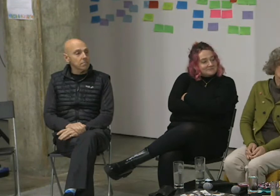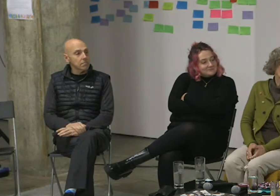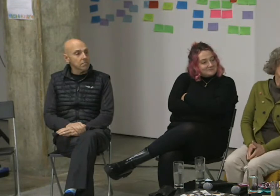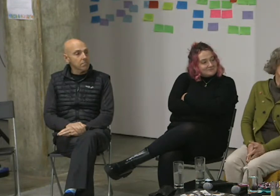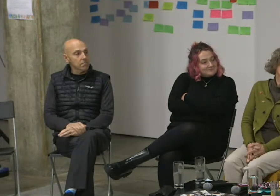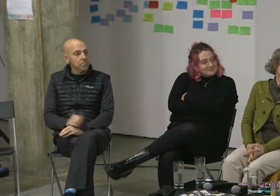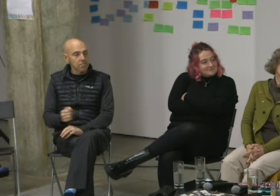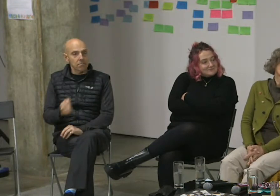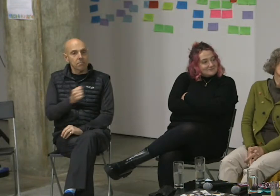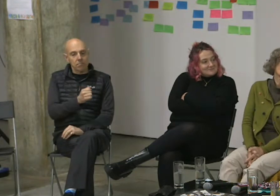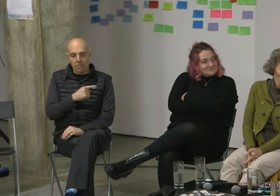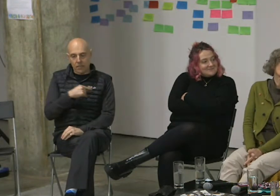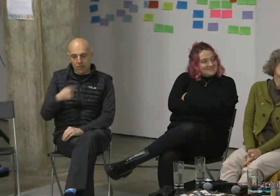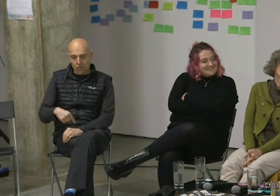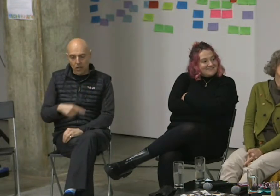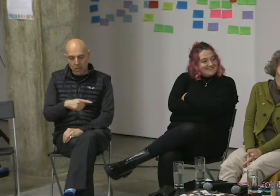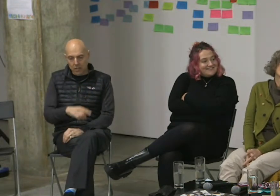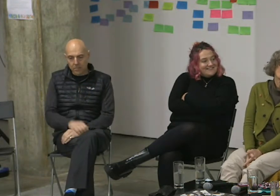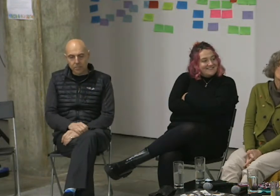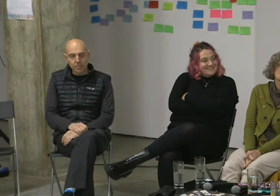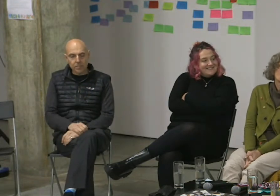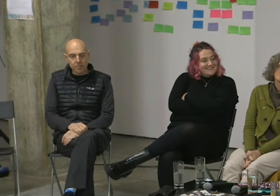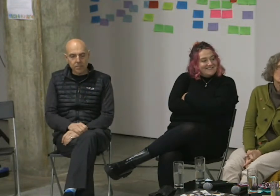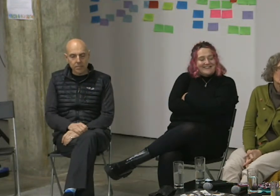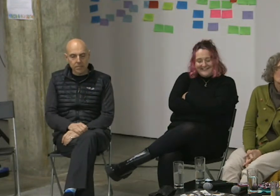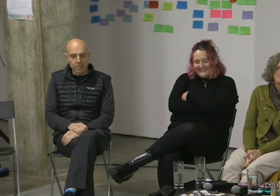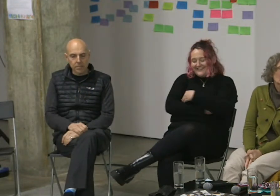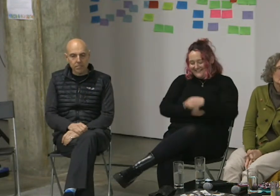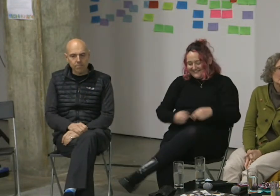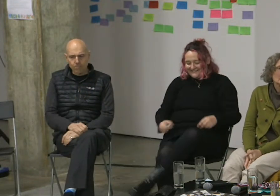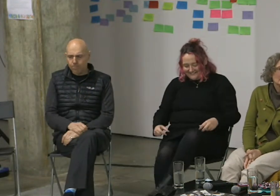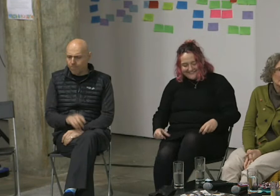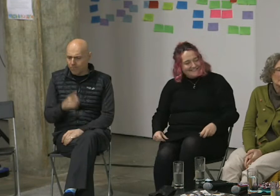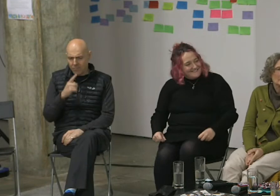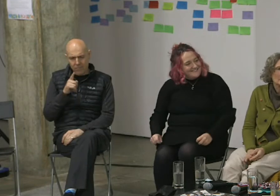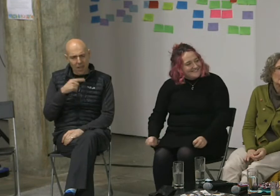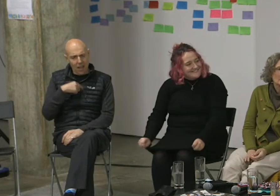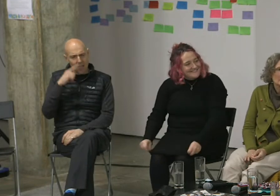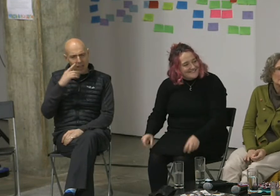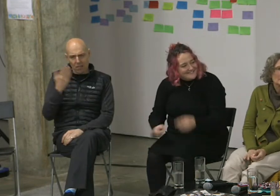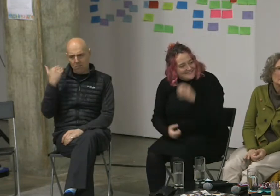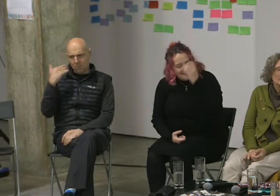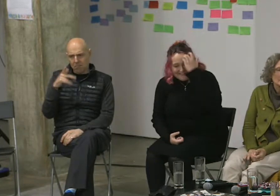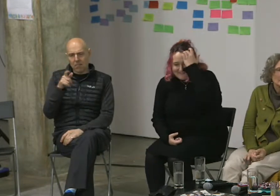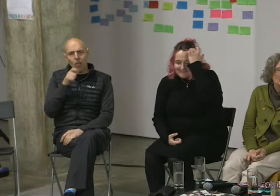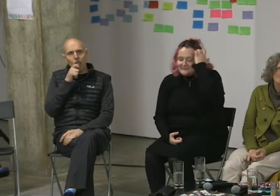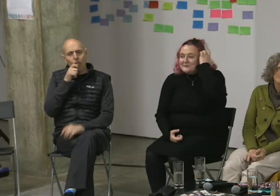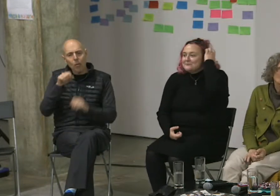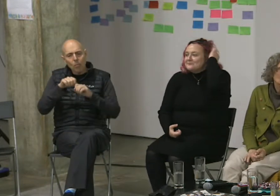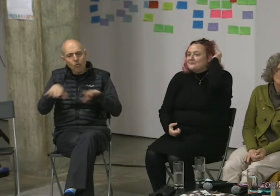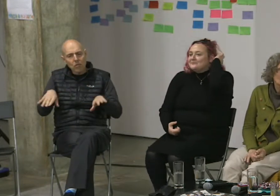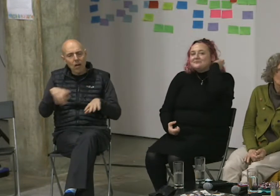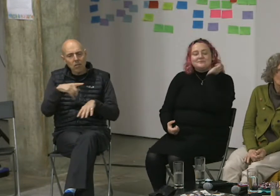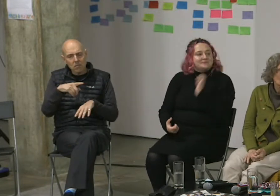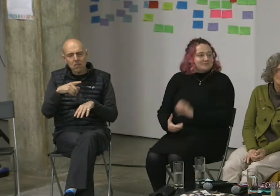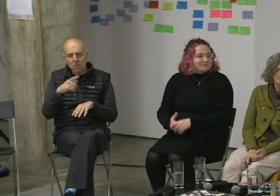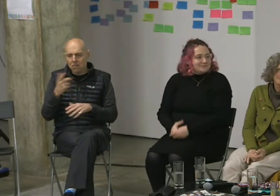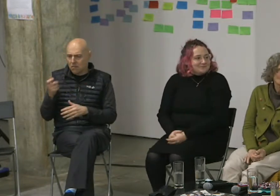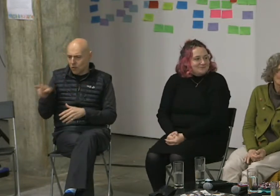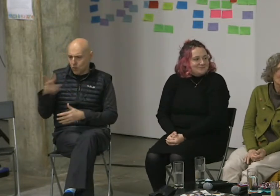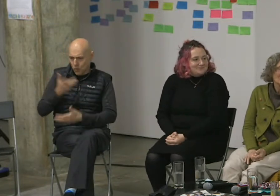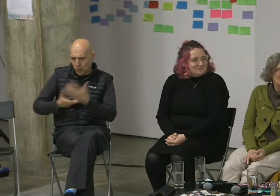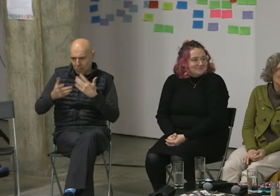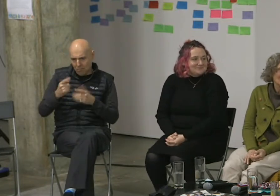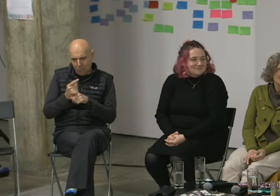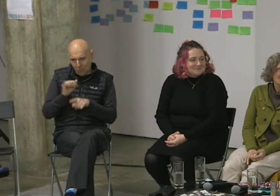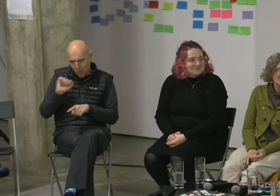You know, this was something else I think that came through in our conversation, the podcast, where Ajay, you talked about your